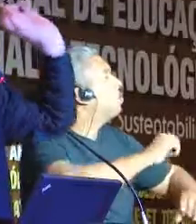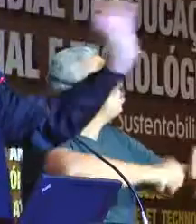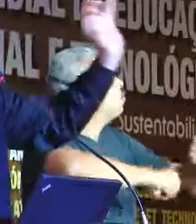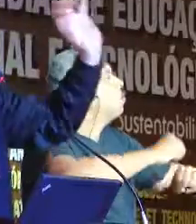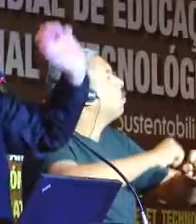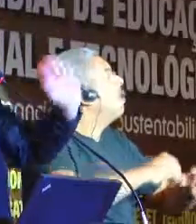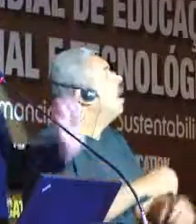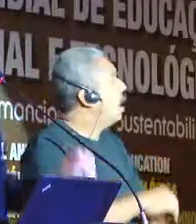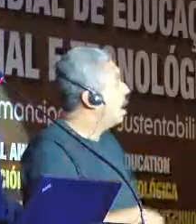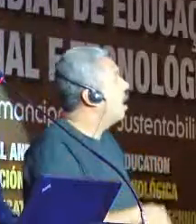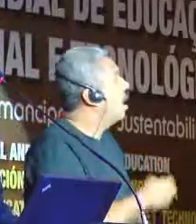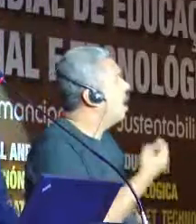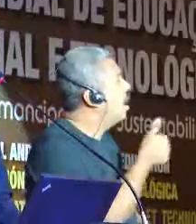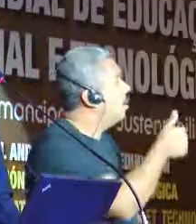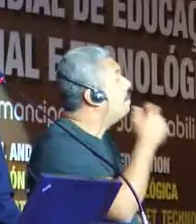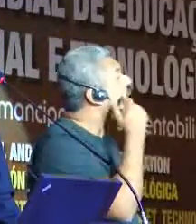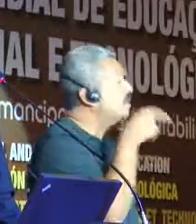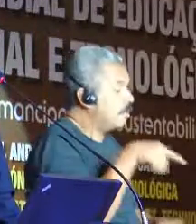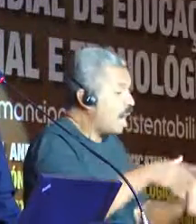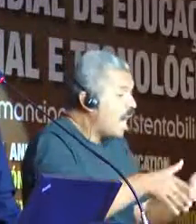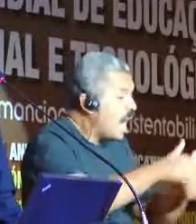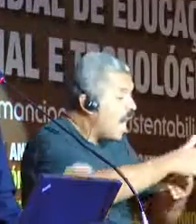wanted the best employees